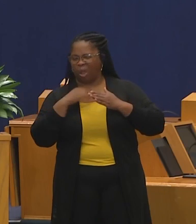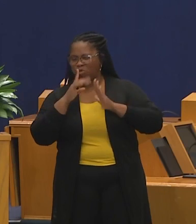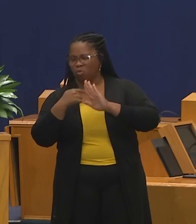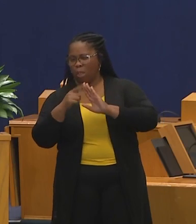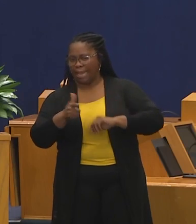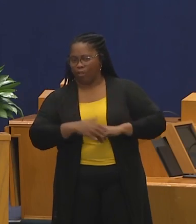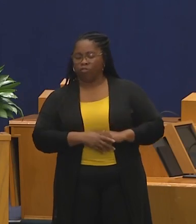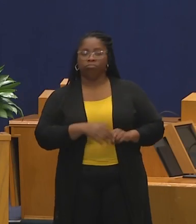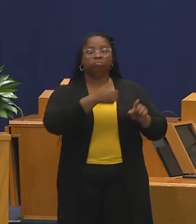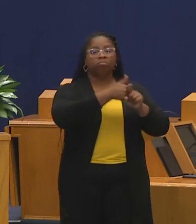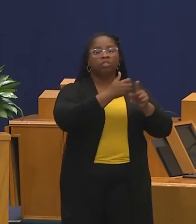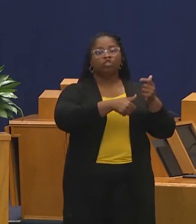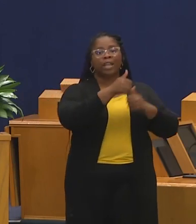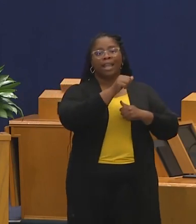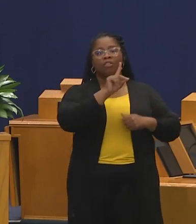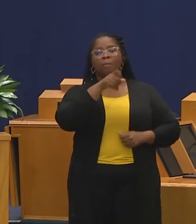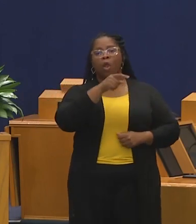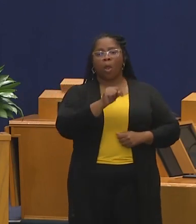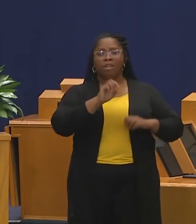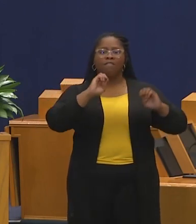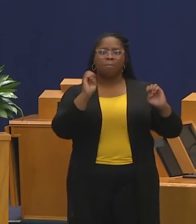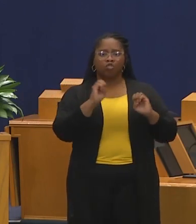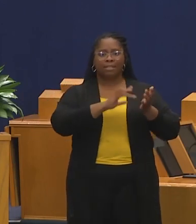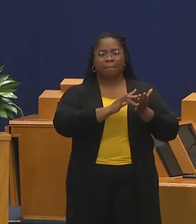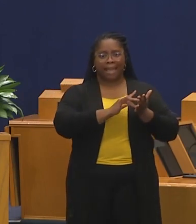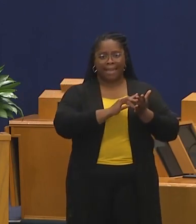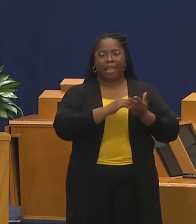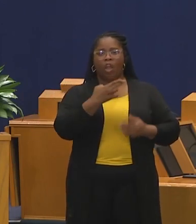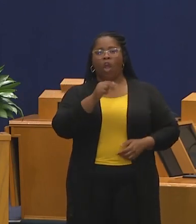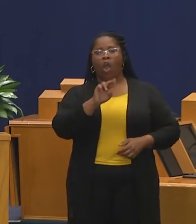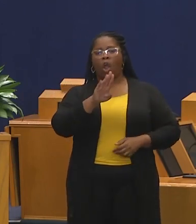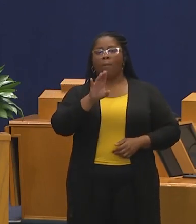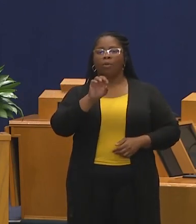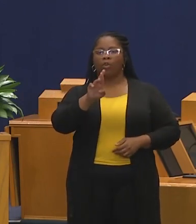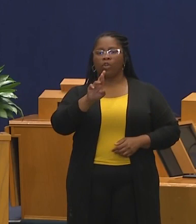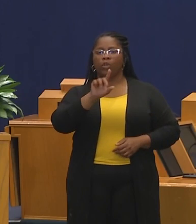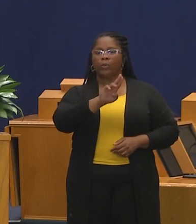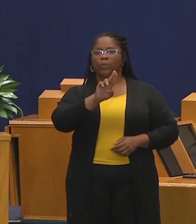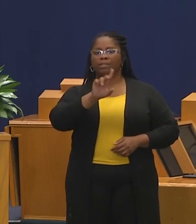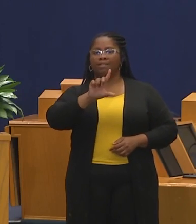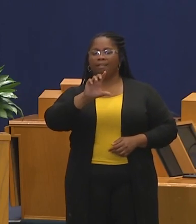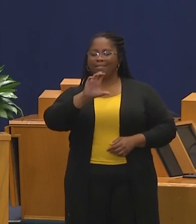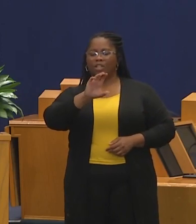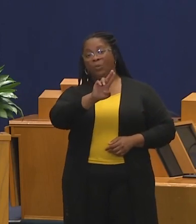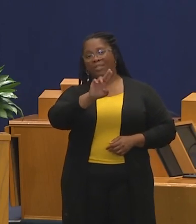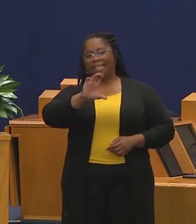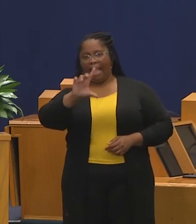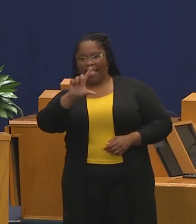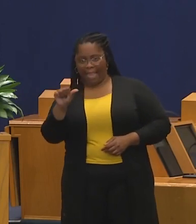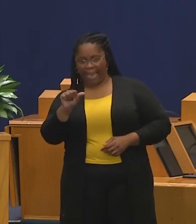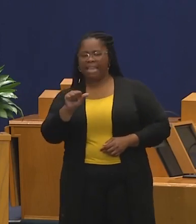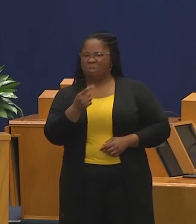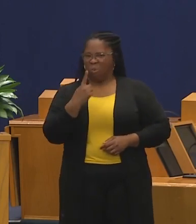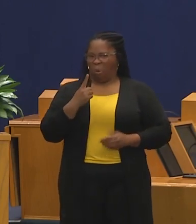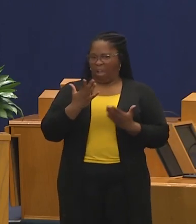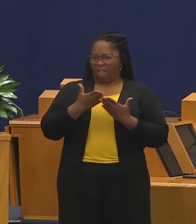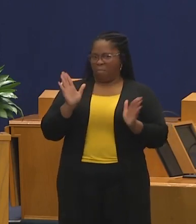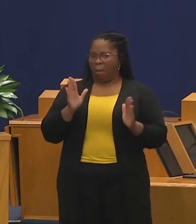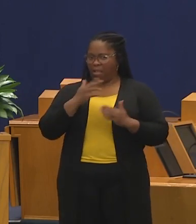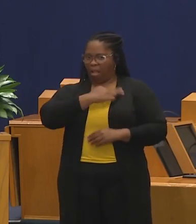also the chair of the Department of Emergency Medicine at Harbor UCLA Medical Center, one of the public hospitals within the Department of Health